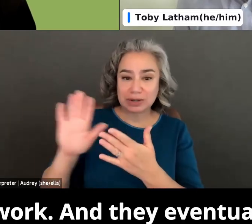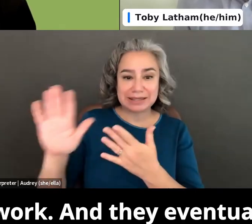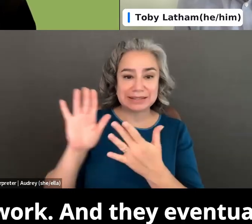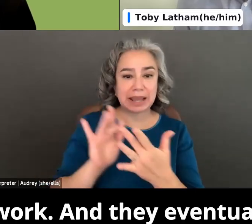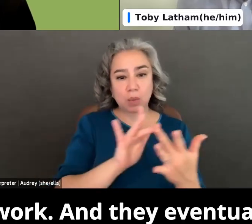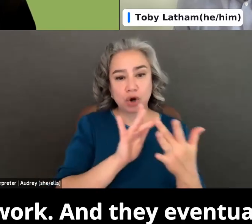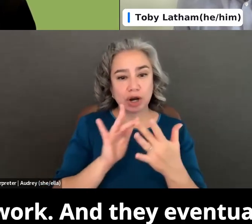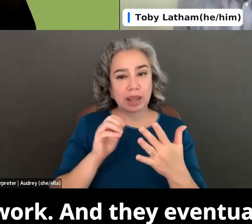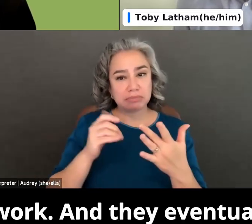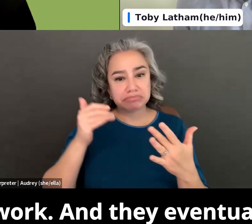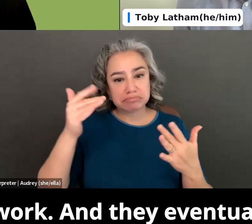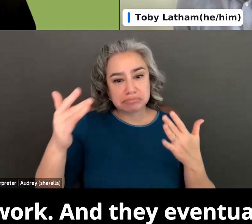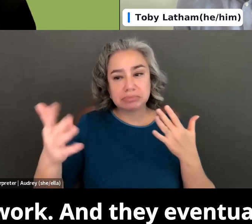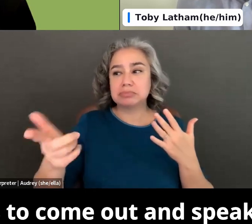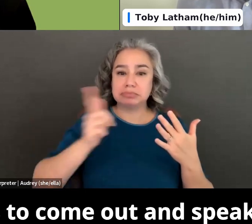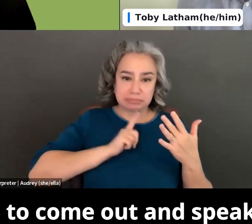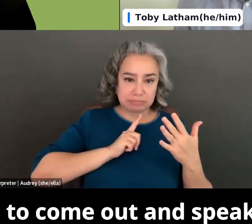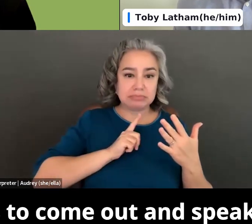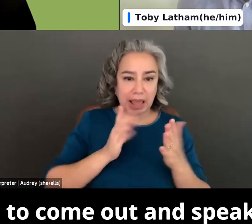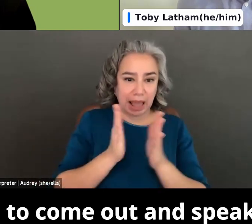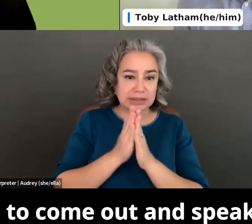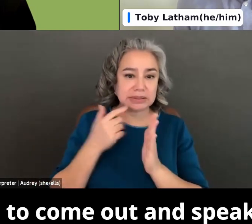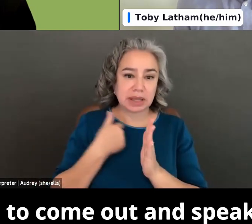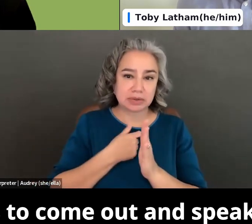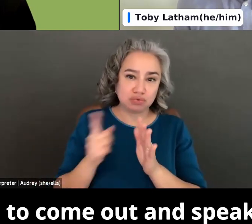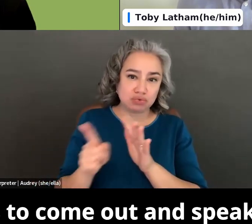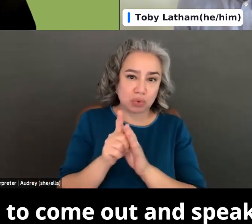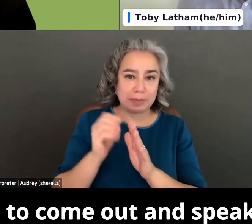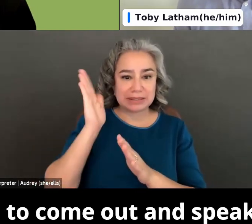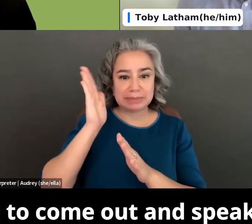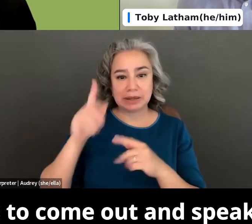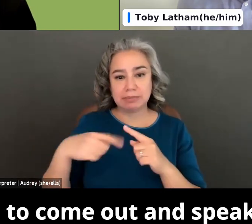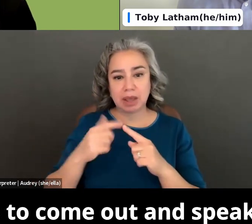and they eventually got to us, and they asked us to come out and speak about our